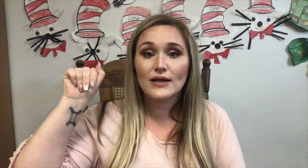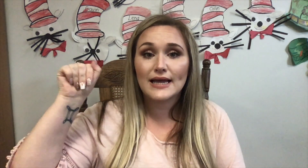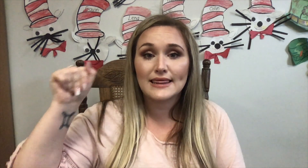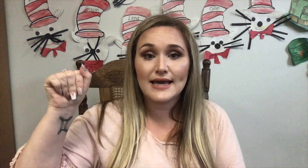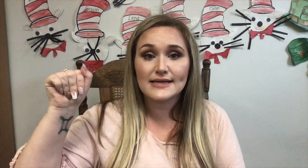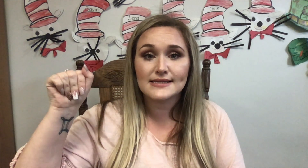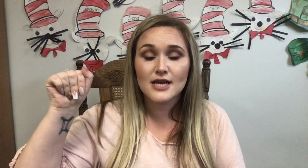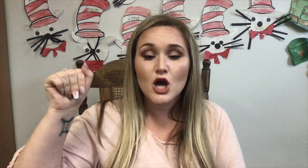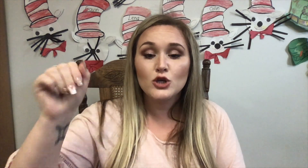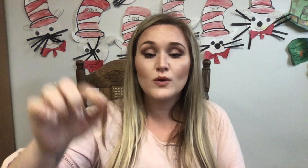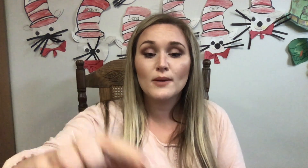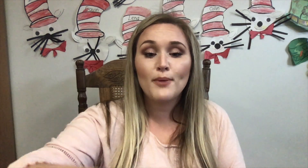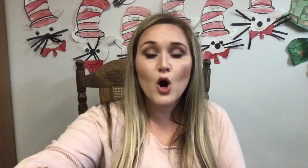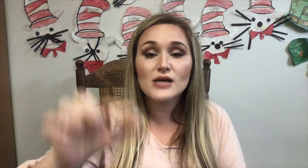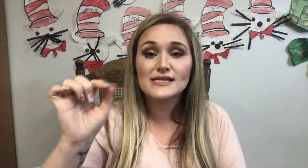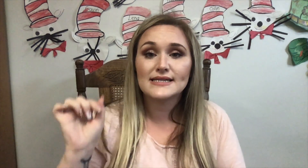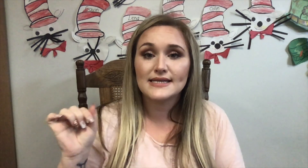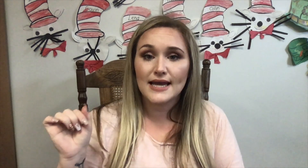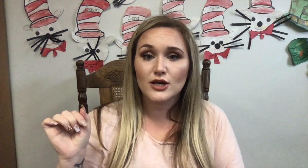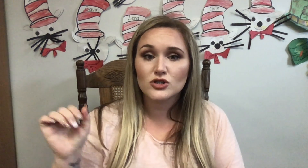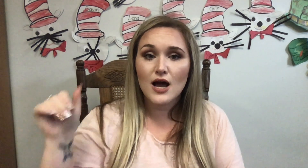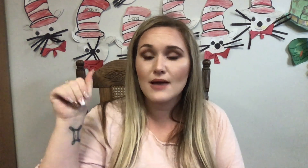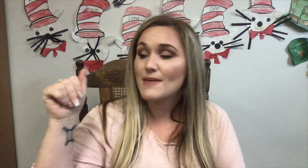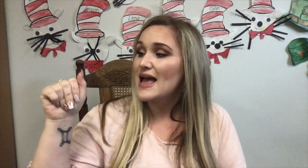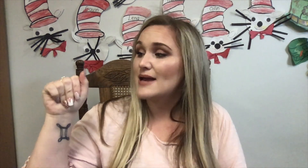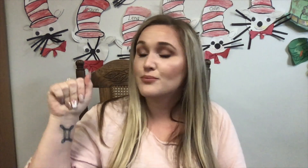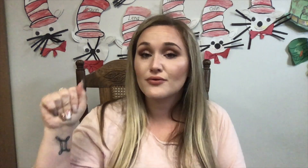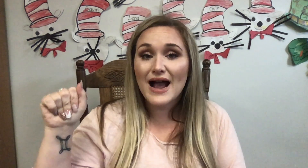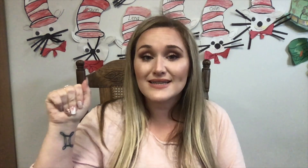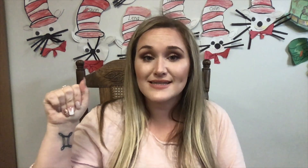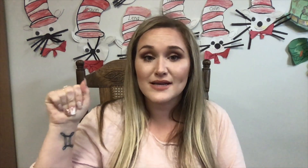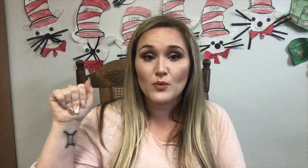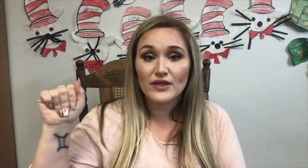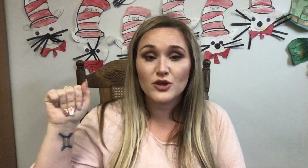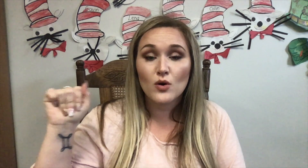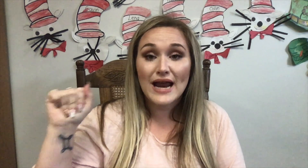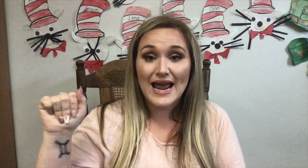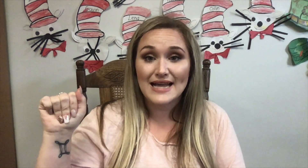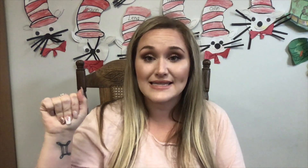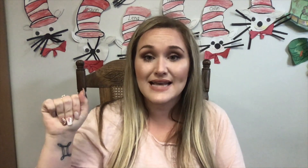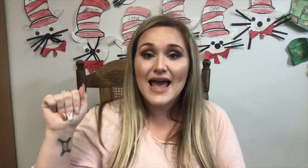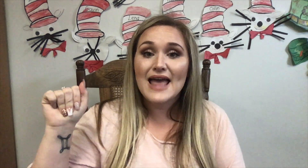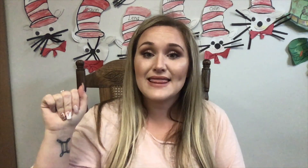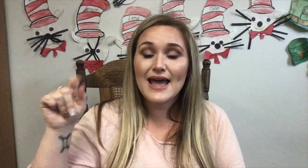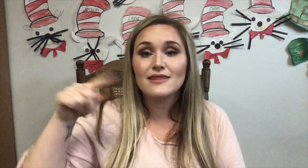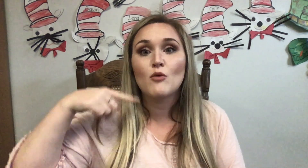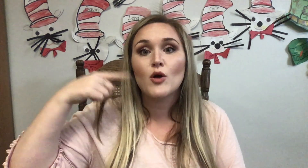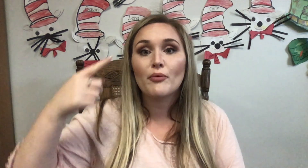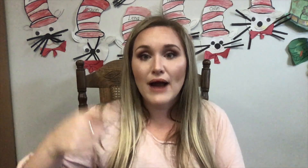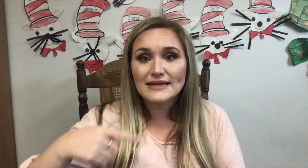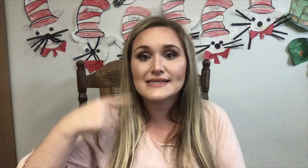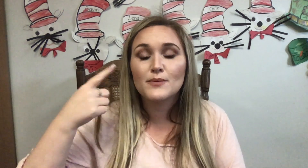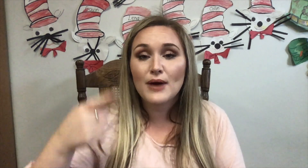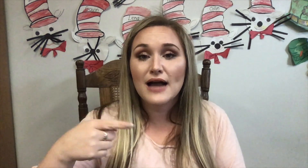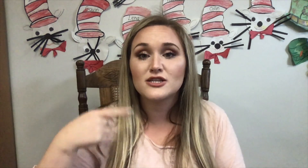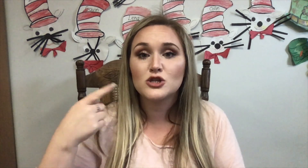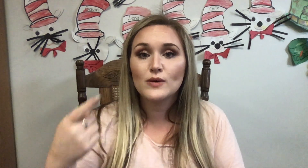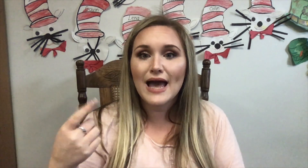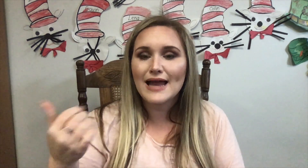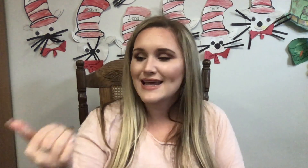like this, you could pause it to take your time and practice it with your hands. And then the more practice and practice you get,